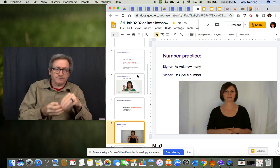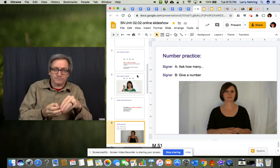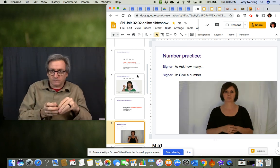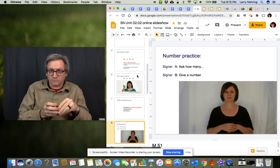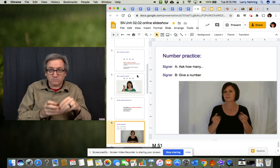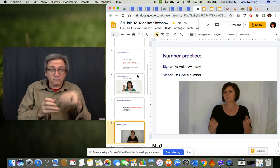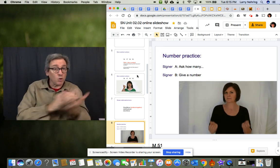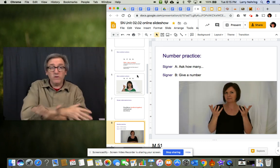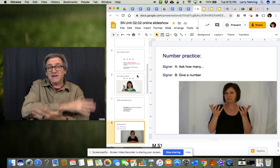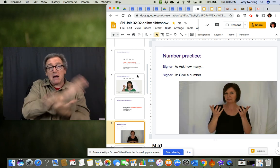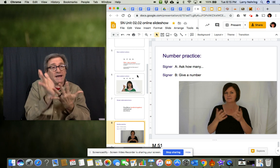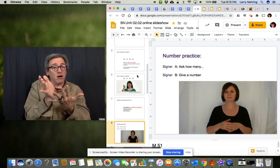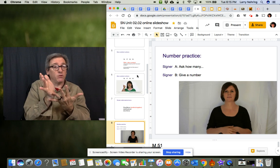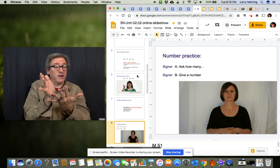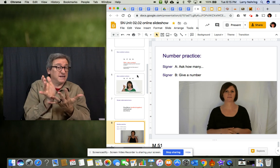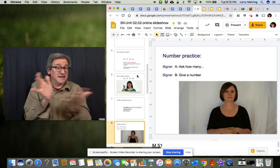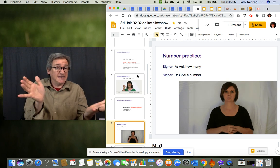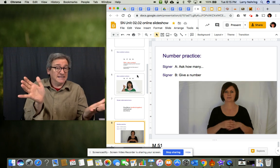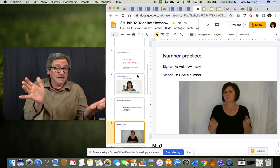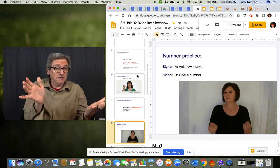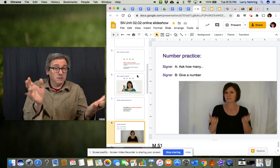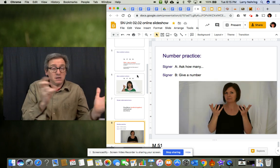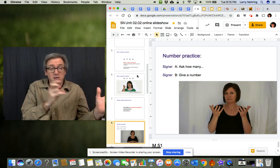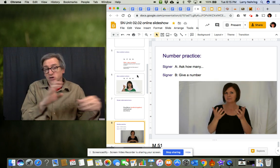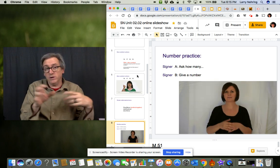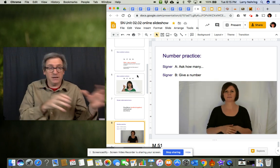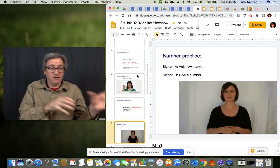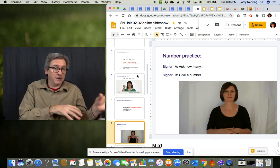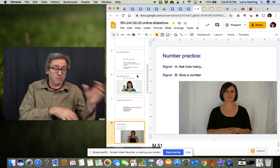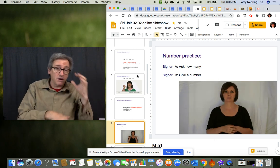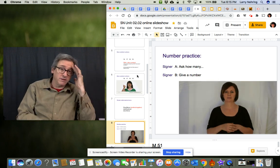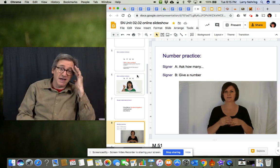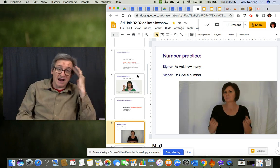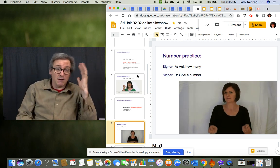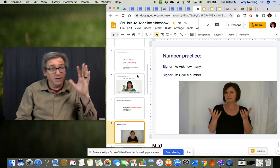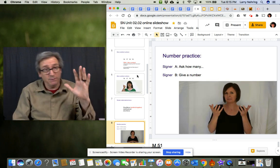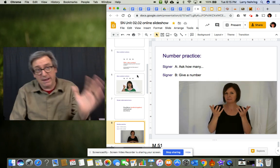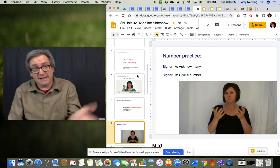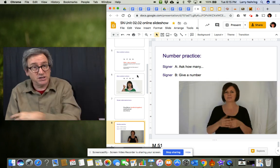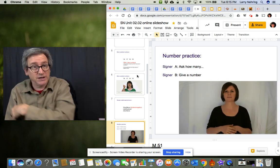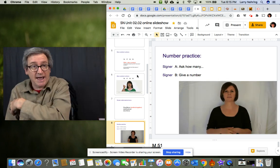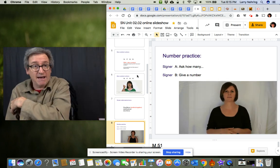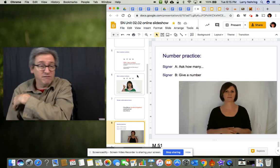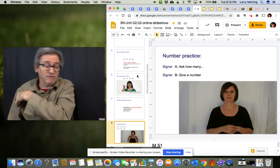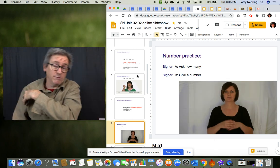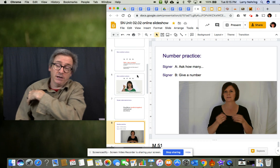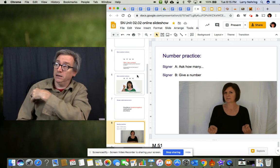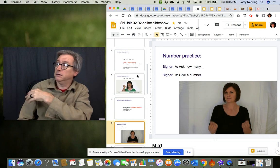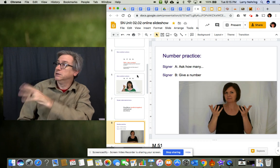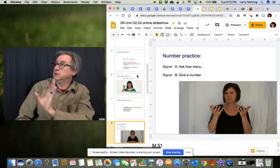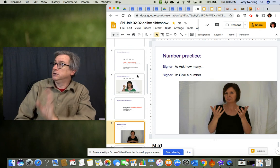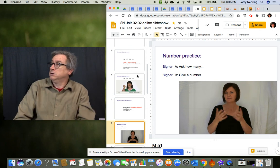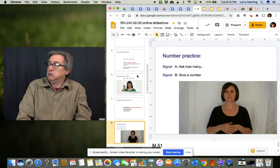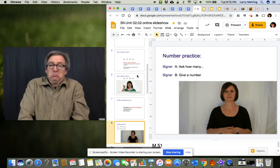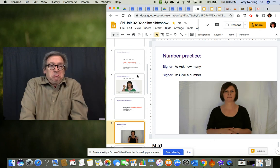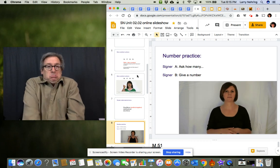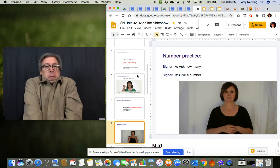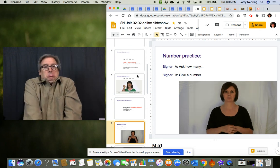number. We've now got all the way up to 19, so we can play around with that. How many pets do you have? How many,